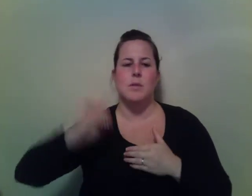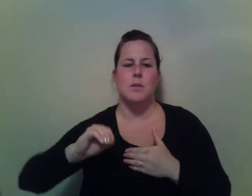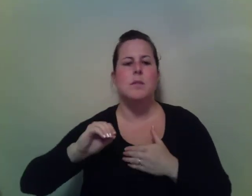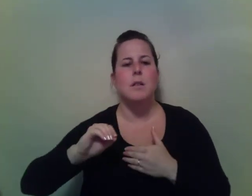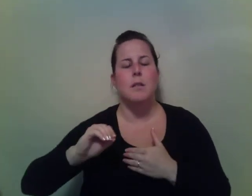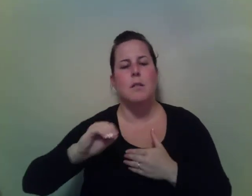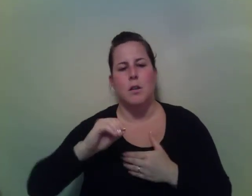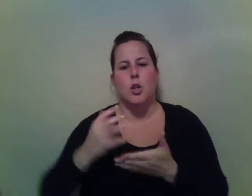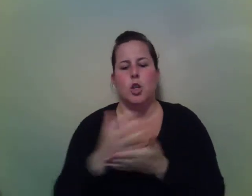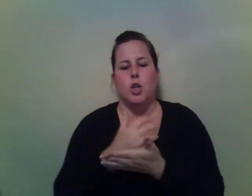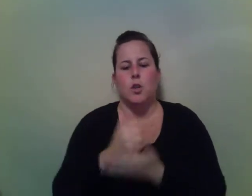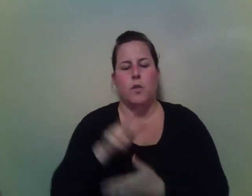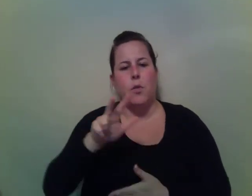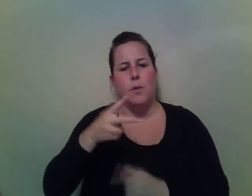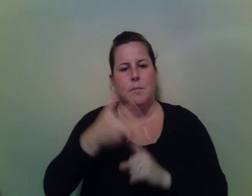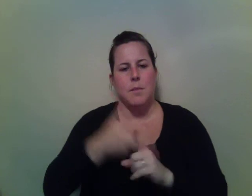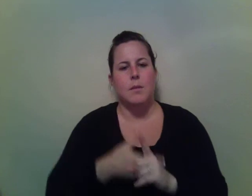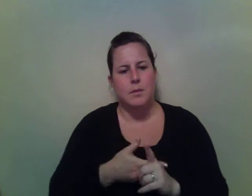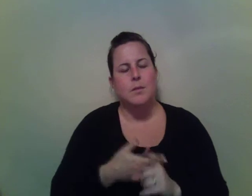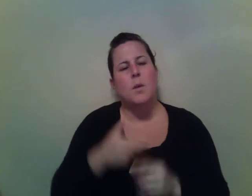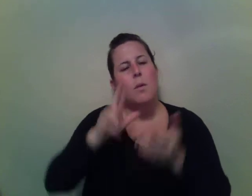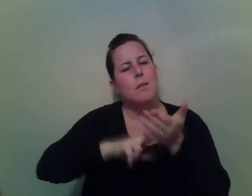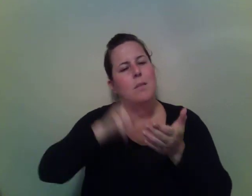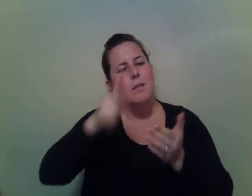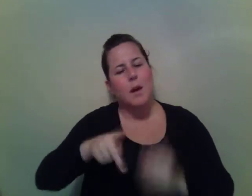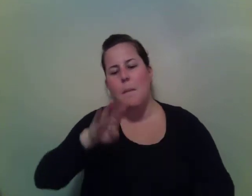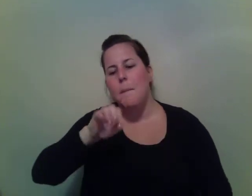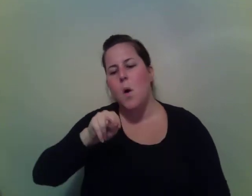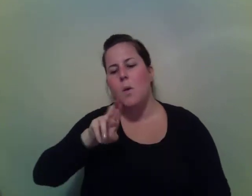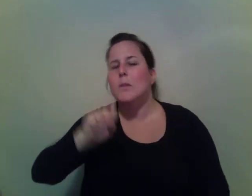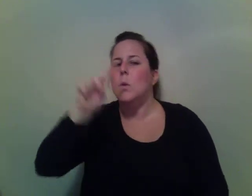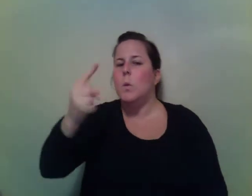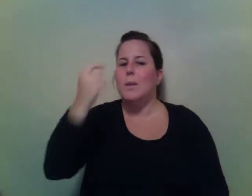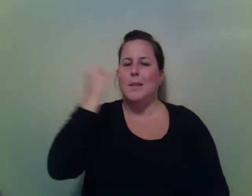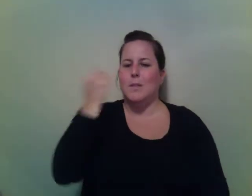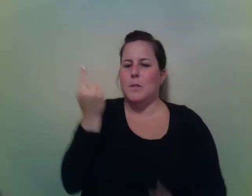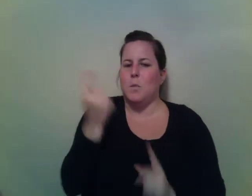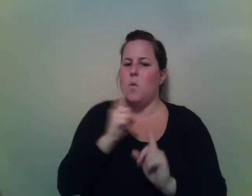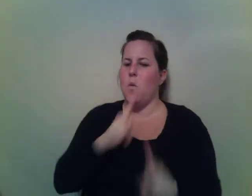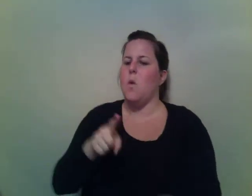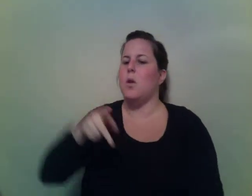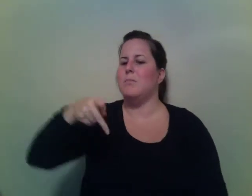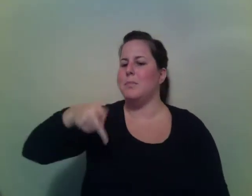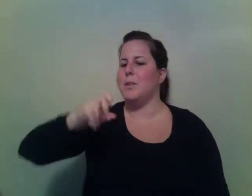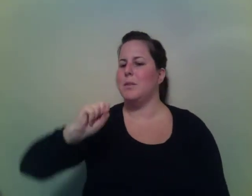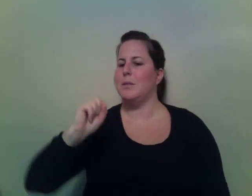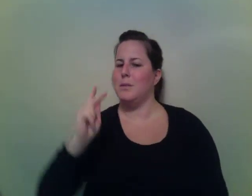Now, the sign-up bonus is when you sign someone up with a premium starter kit. And that is something I always